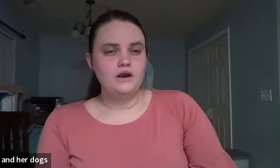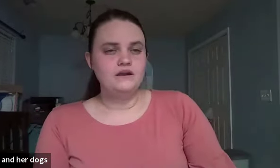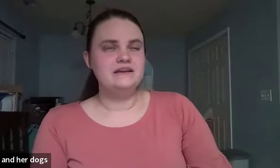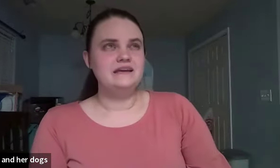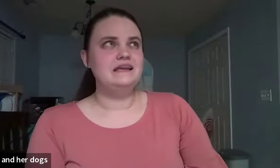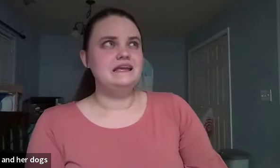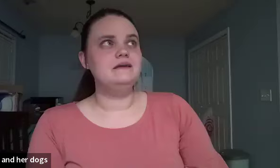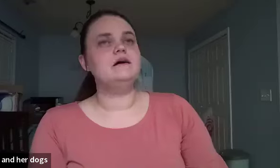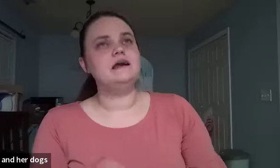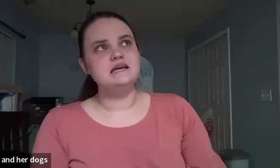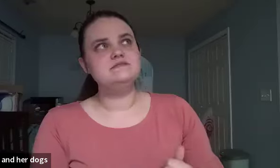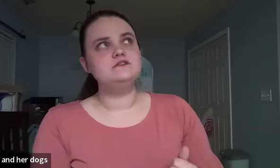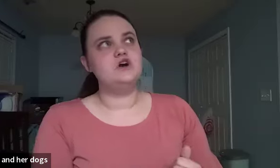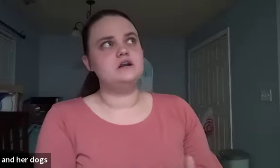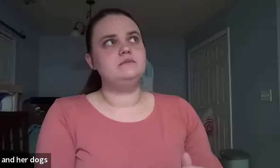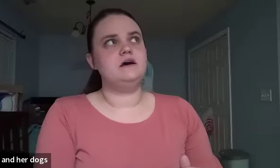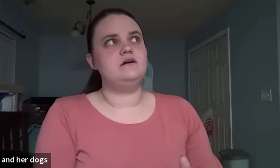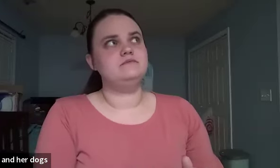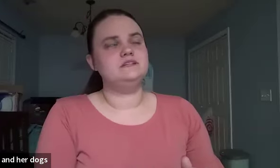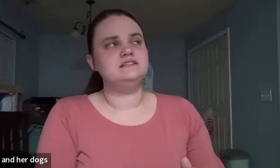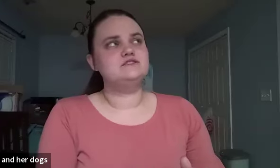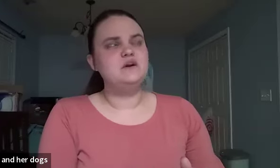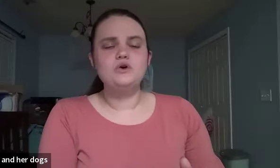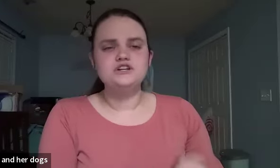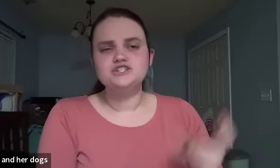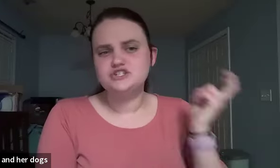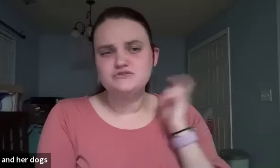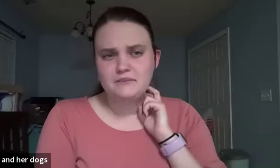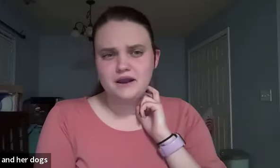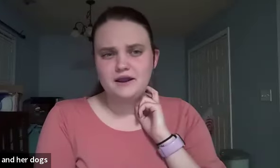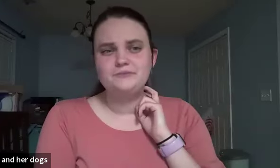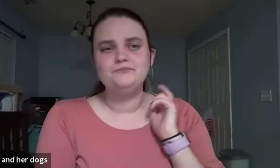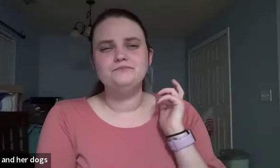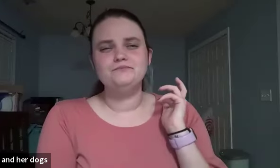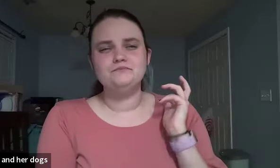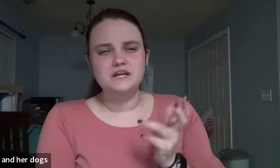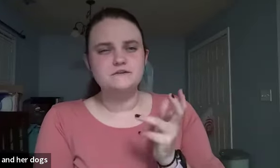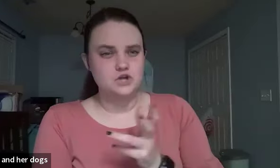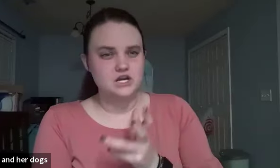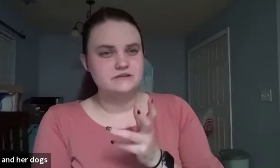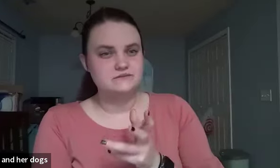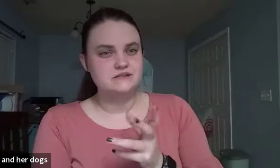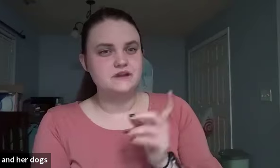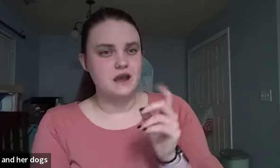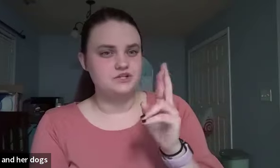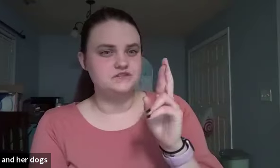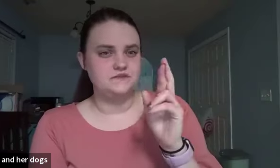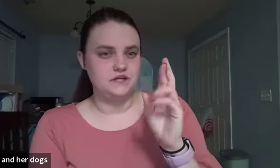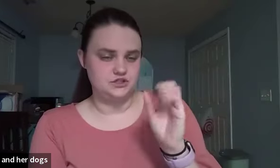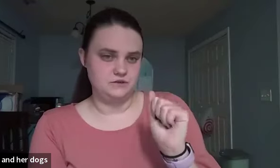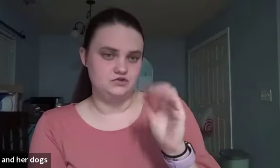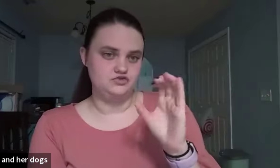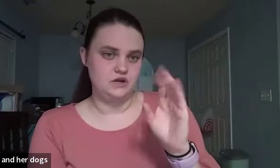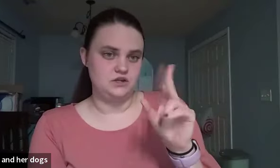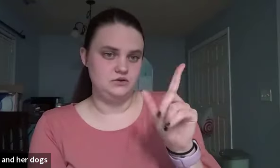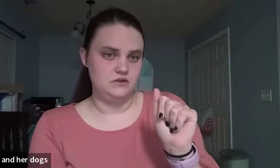Or I guess if you're talking about, because I was gonna say, or you can just do vampire. But if you're trying to be specific, I would just fingerspell